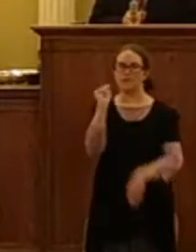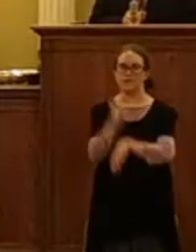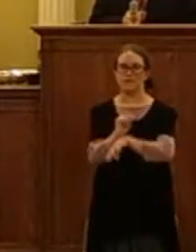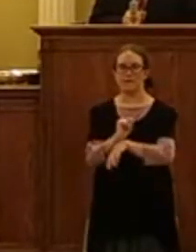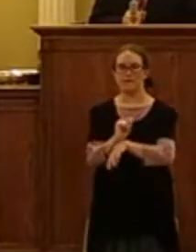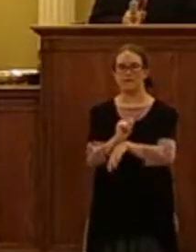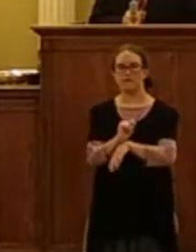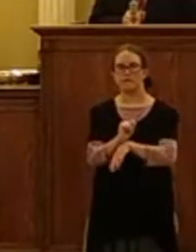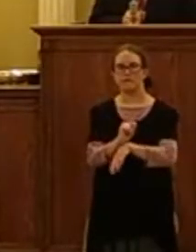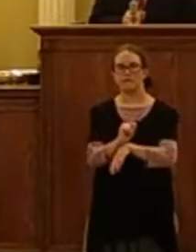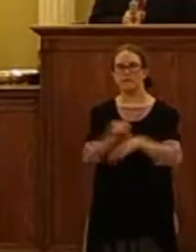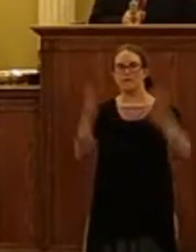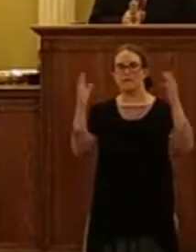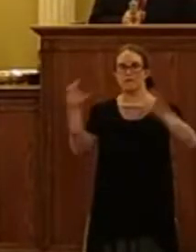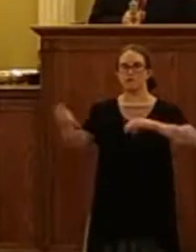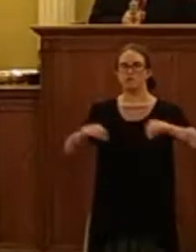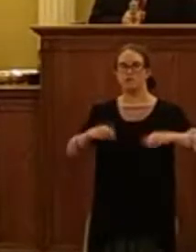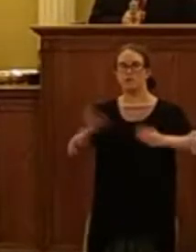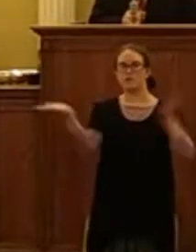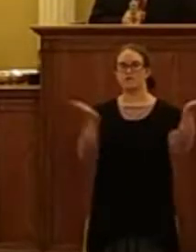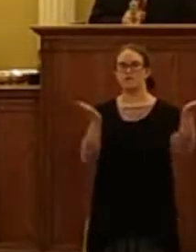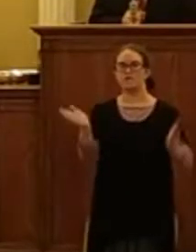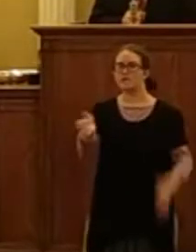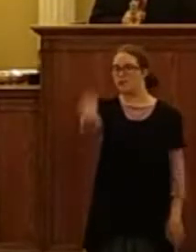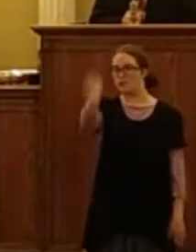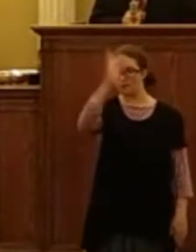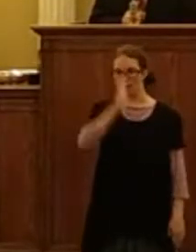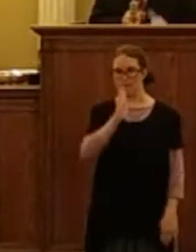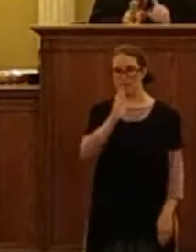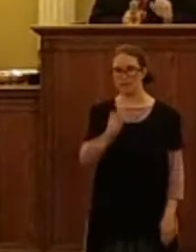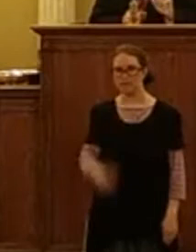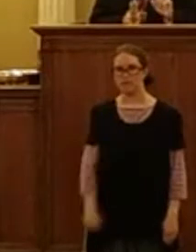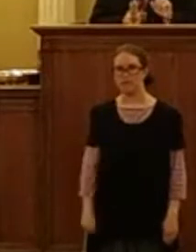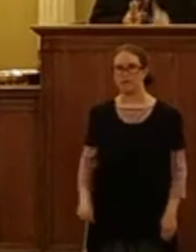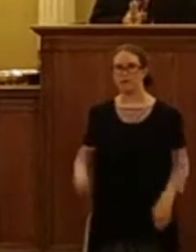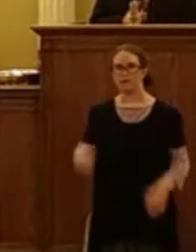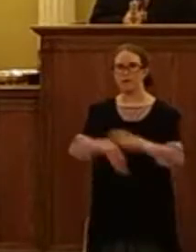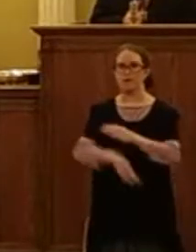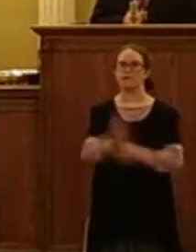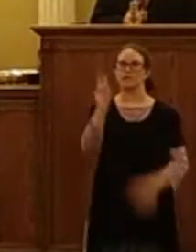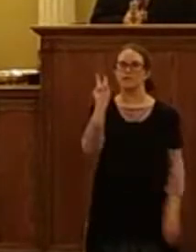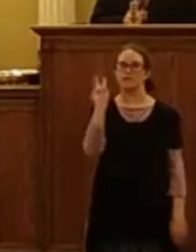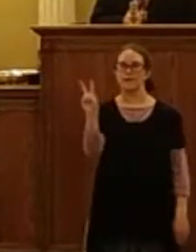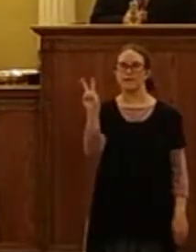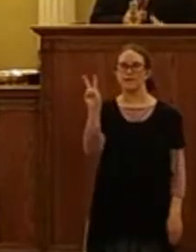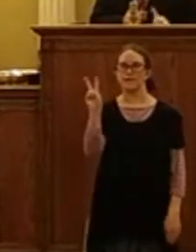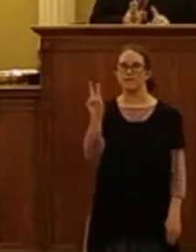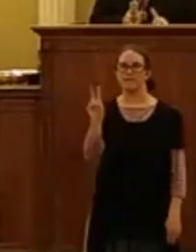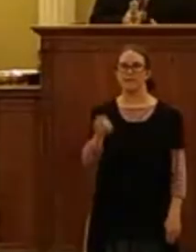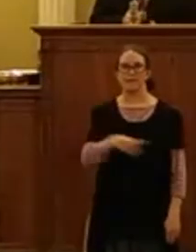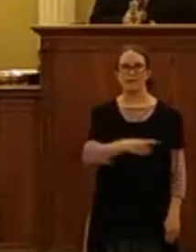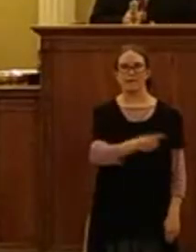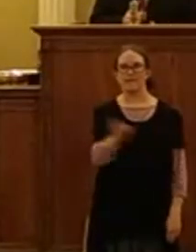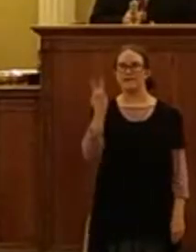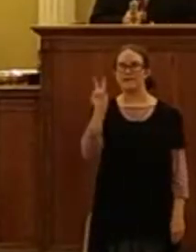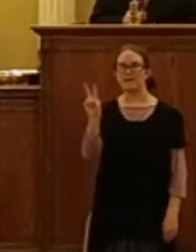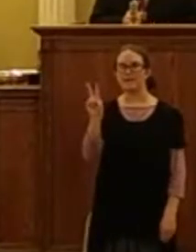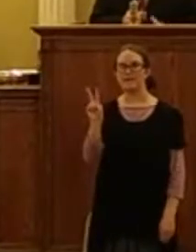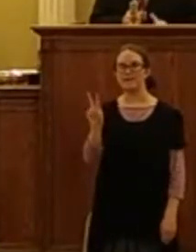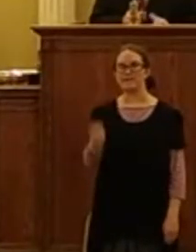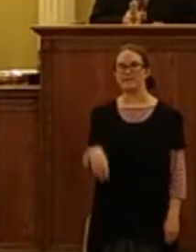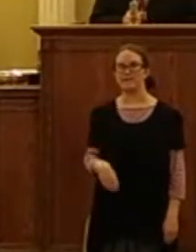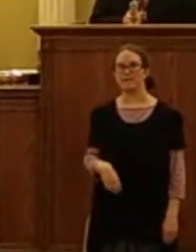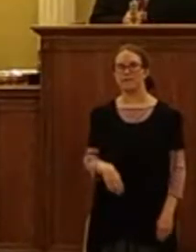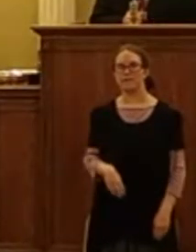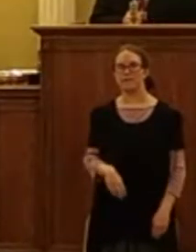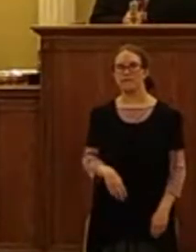tabernacle, accomplishing the service of God. But into the second. Everybody say the second. With